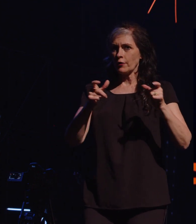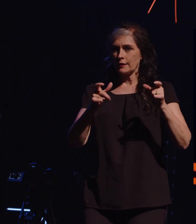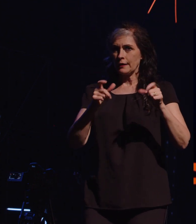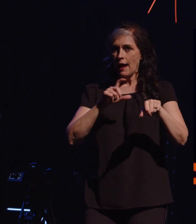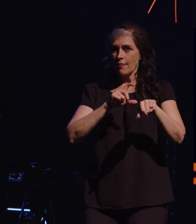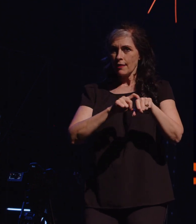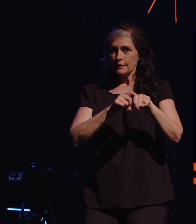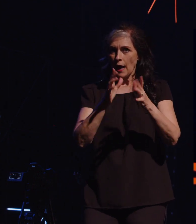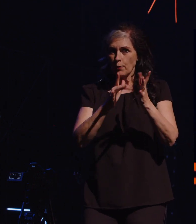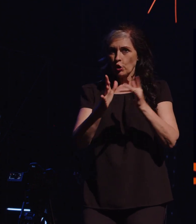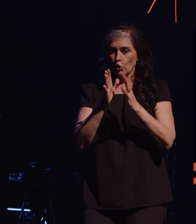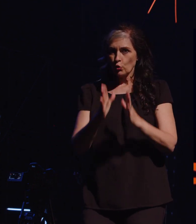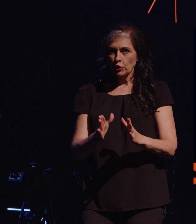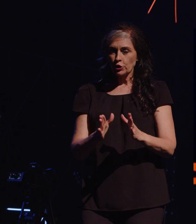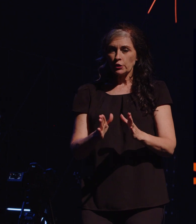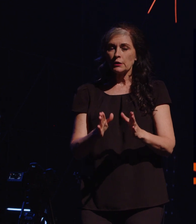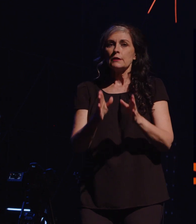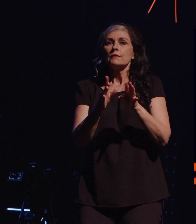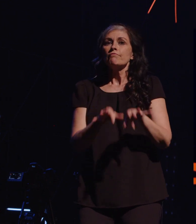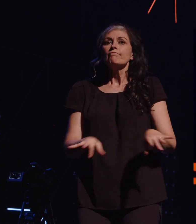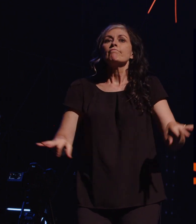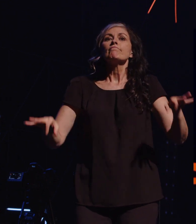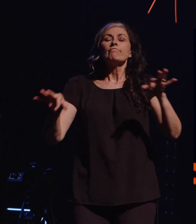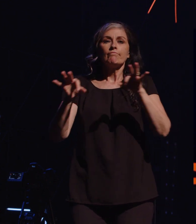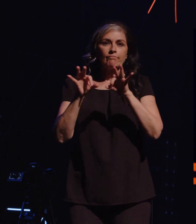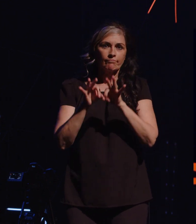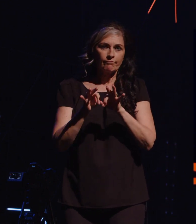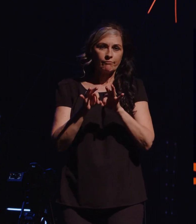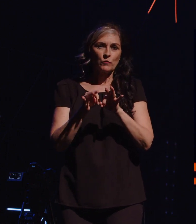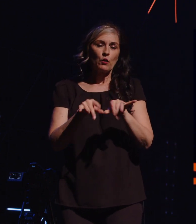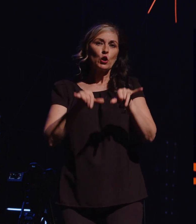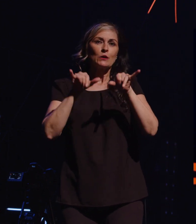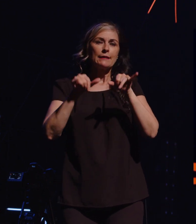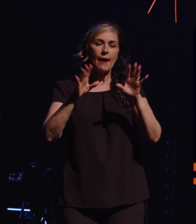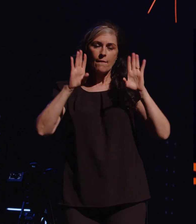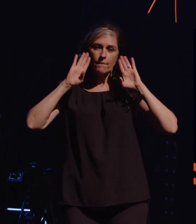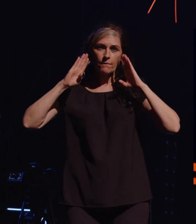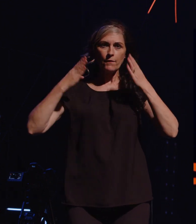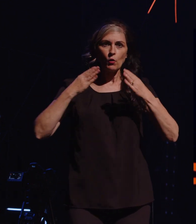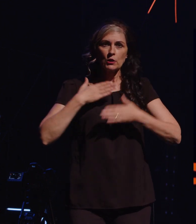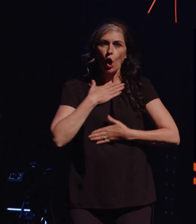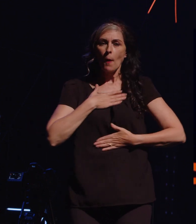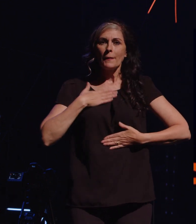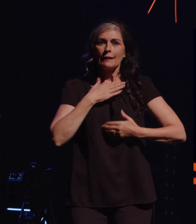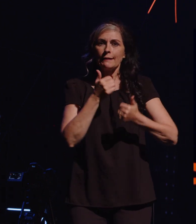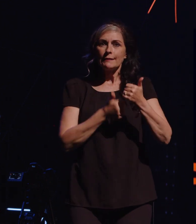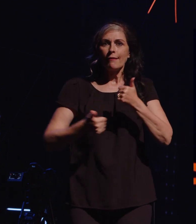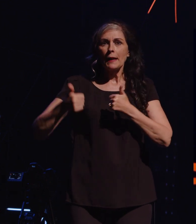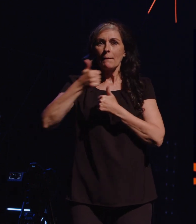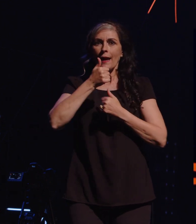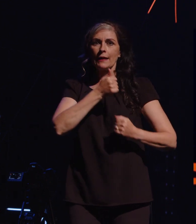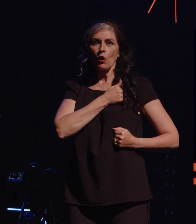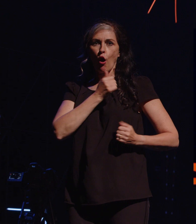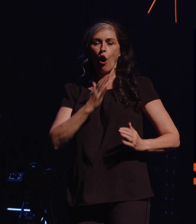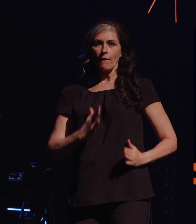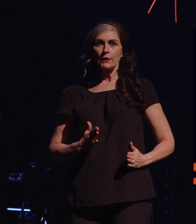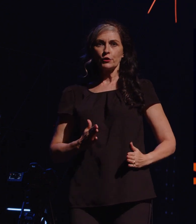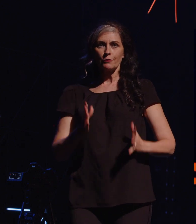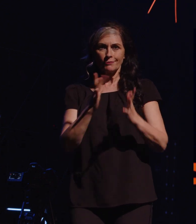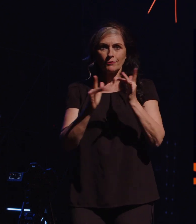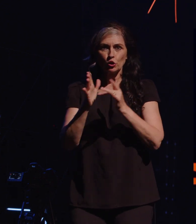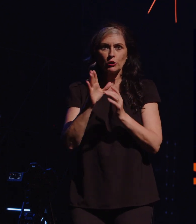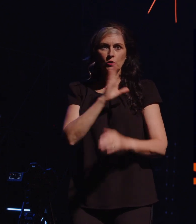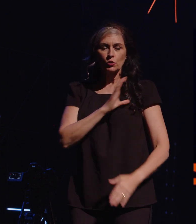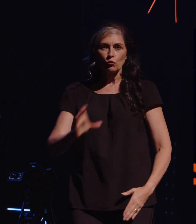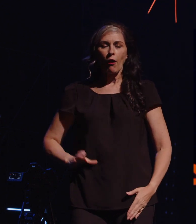time, Christians need to make sure that they're staying focused on pleasing the commanding officer and